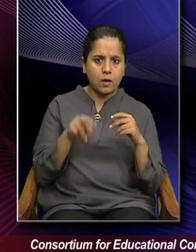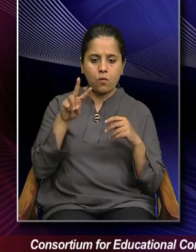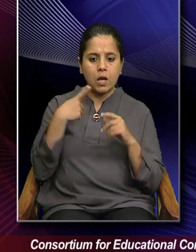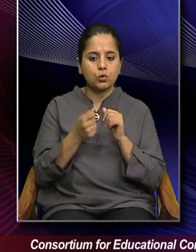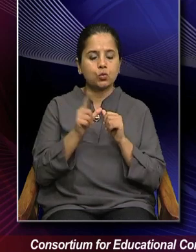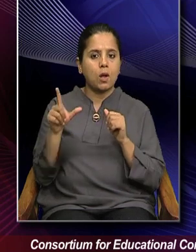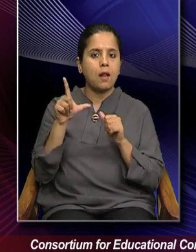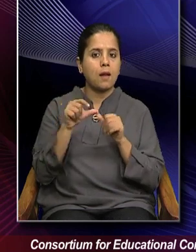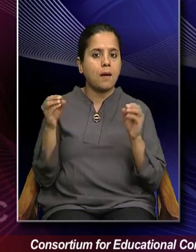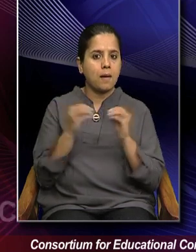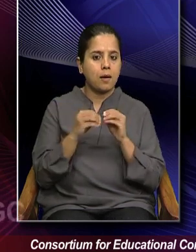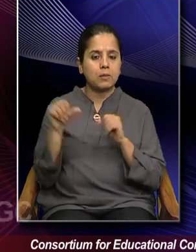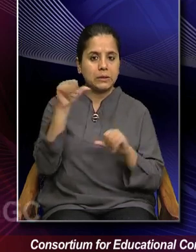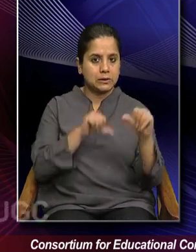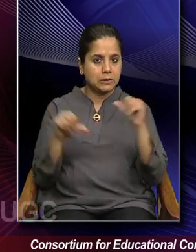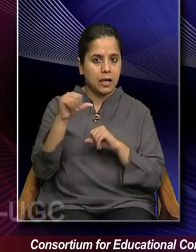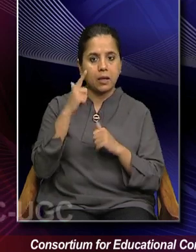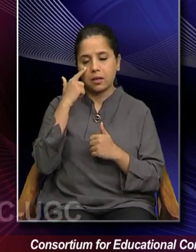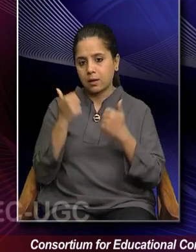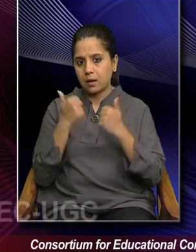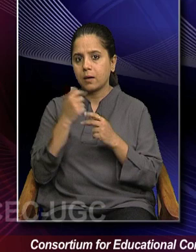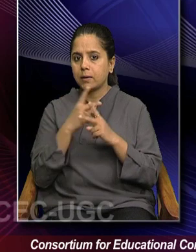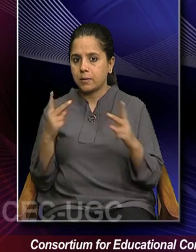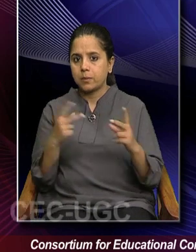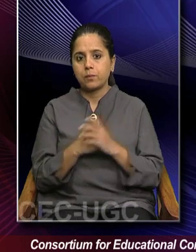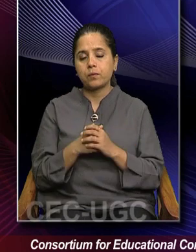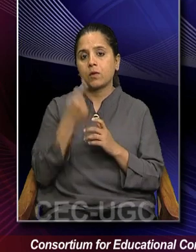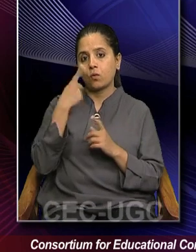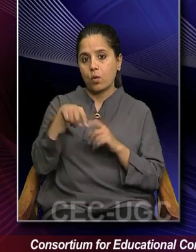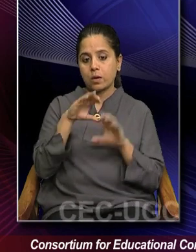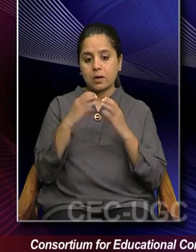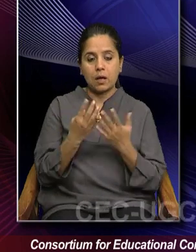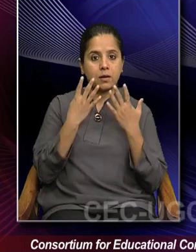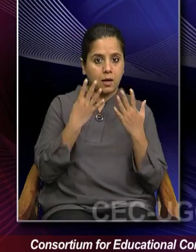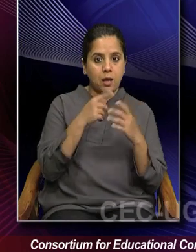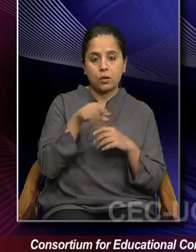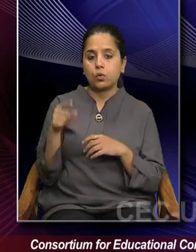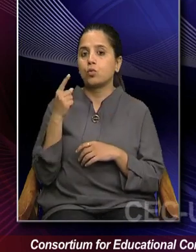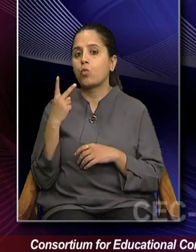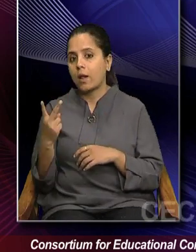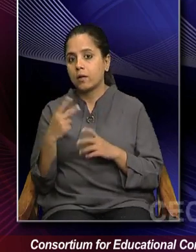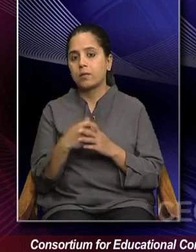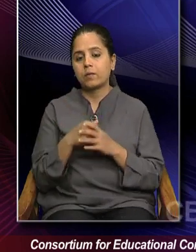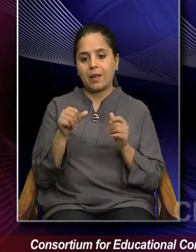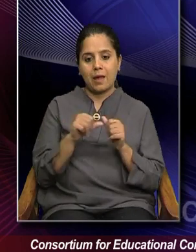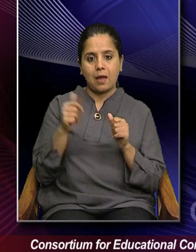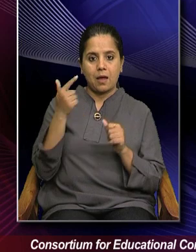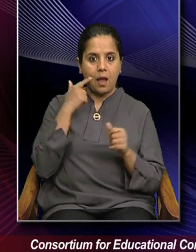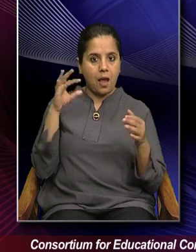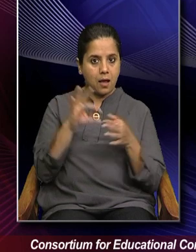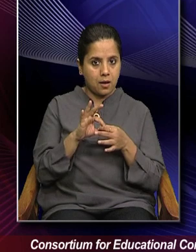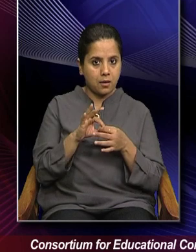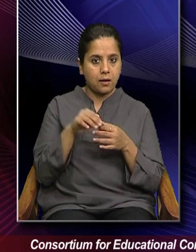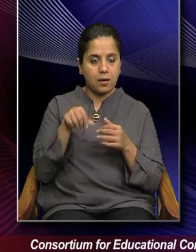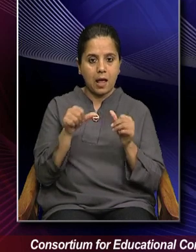labs for the science experiments. For grade 9th to 12th, AI based